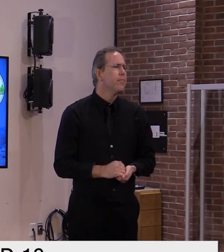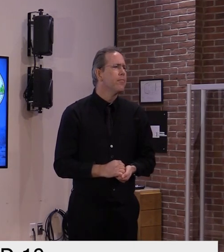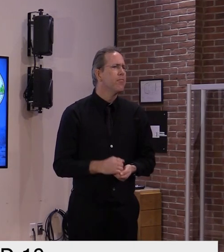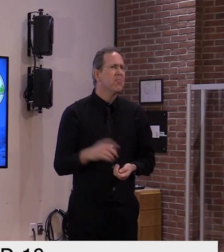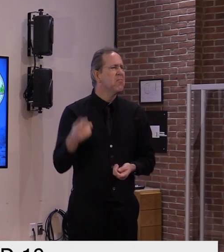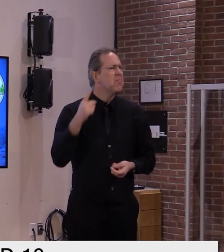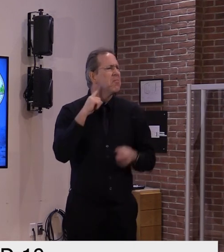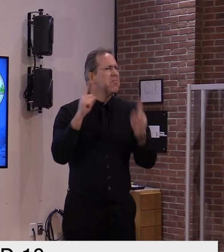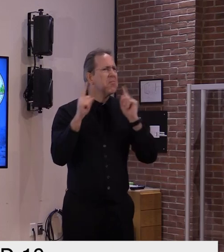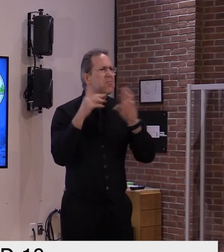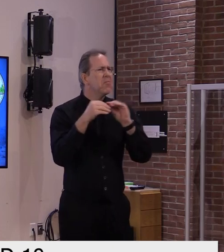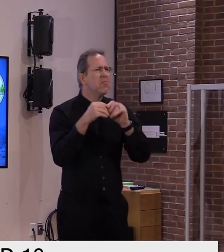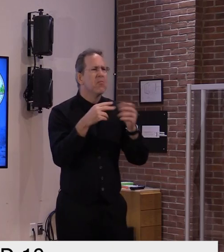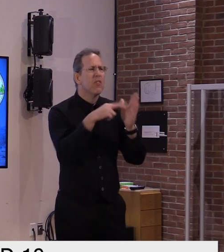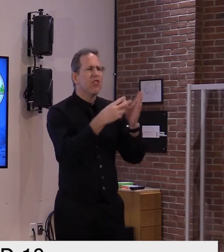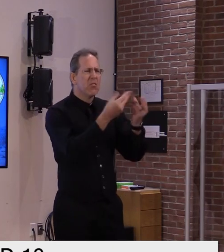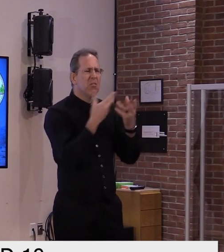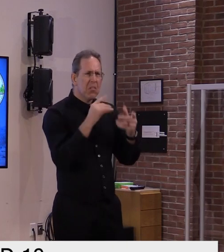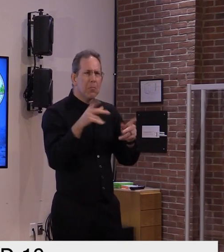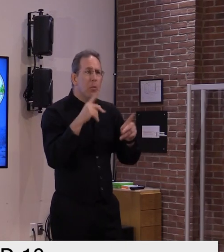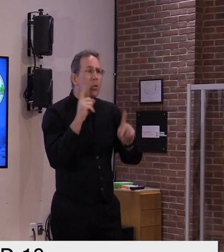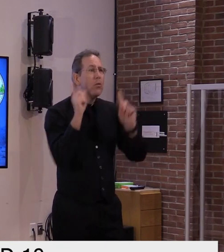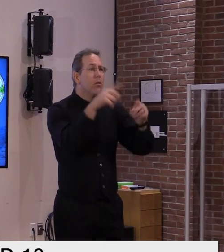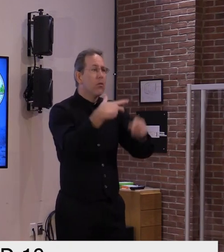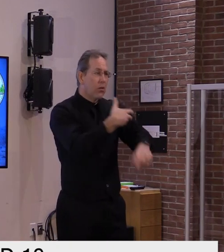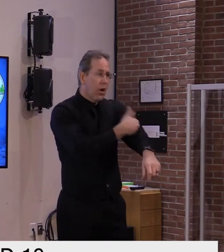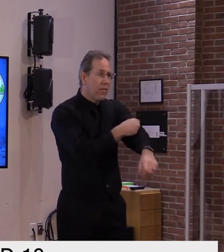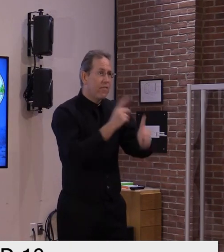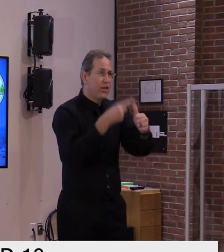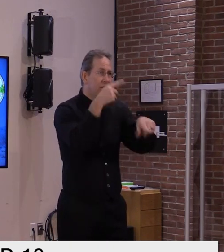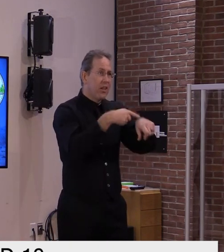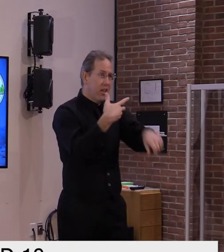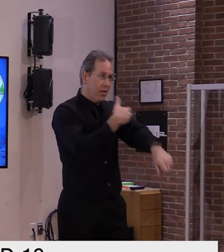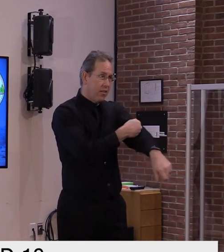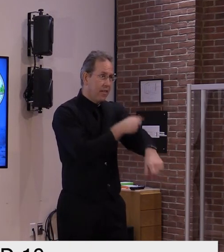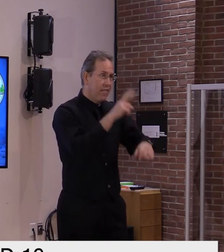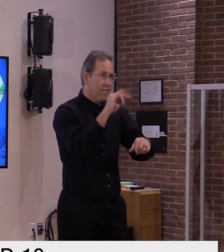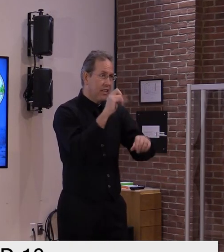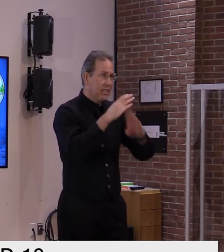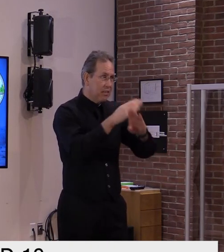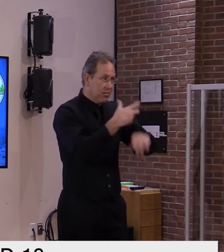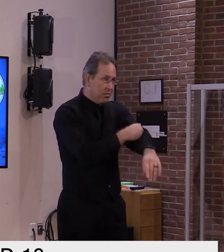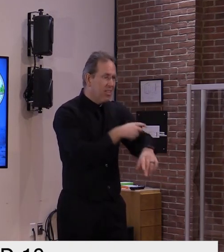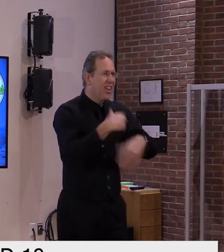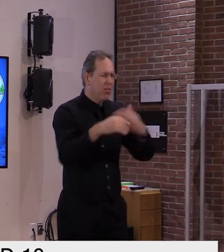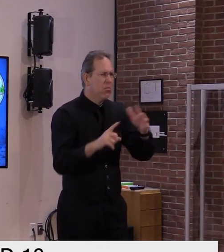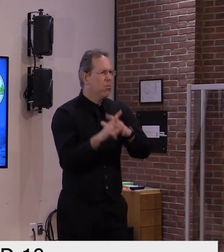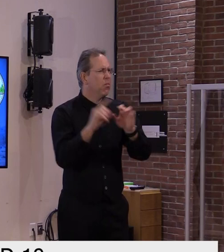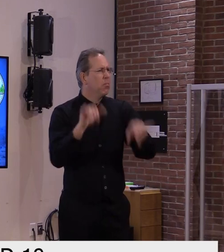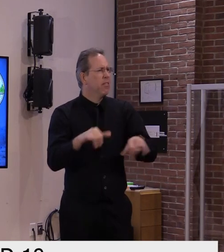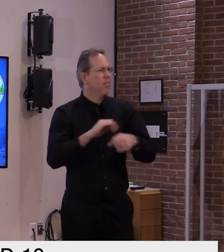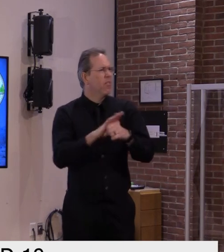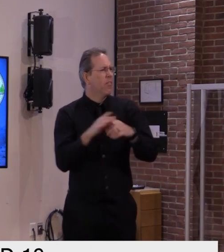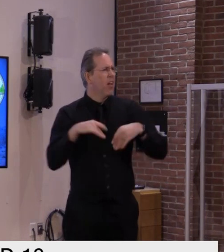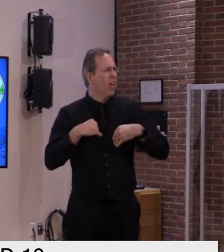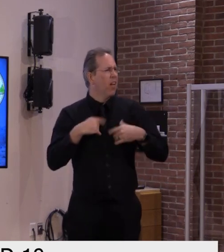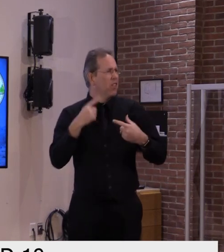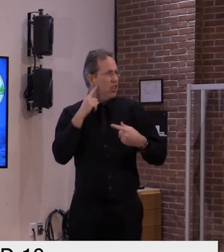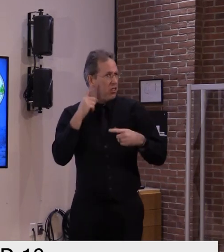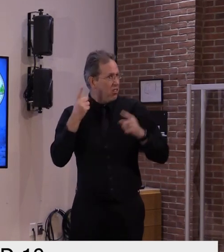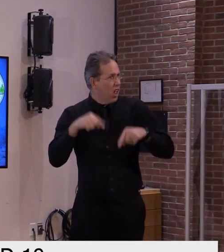there have there been any such cases in Vermont that you've heard of? And B, if that does occur, does it